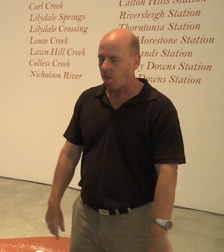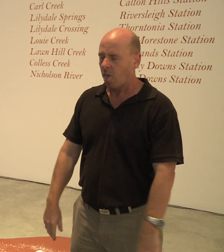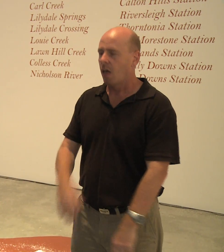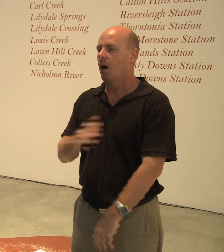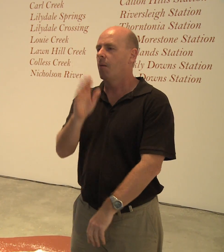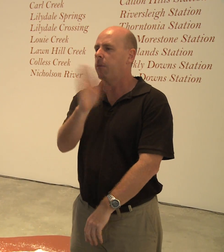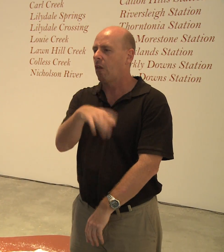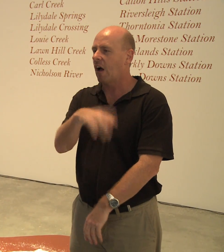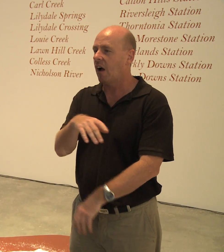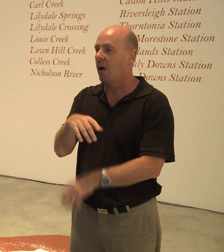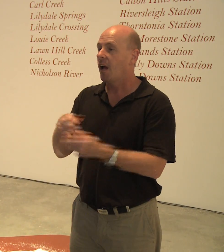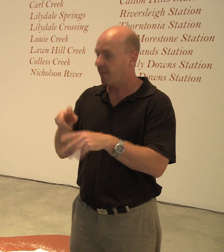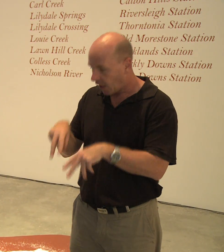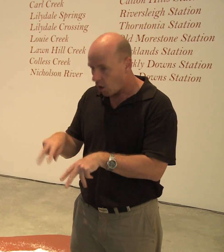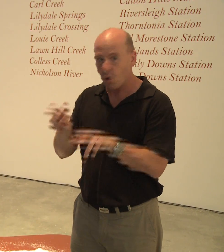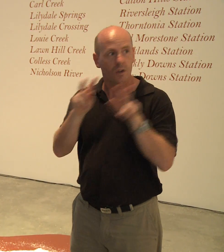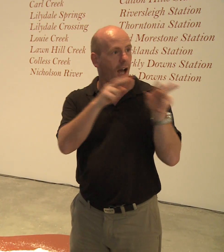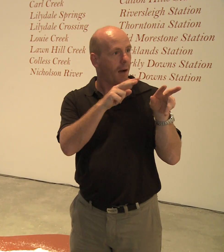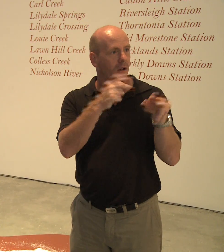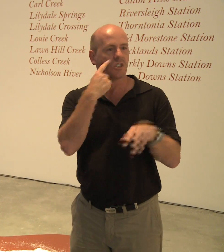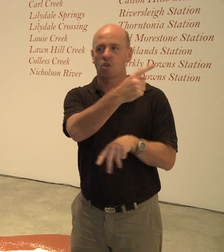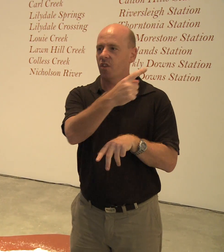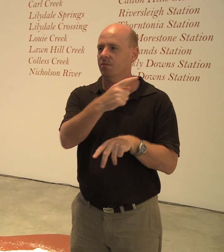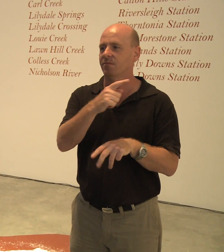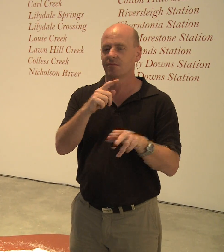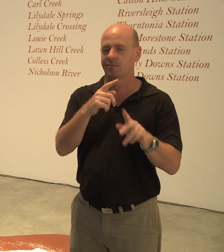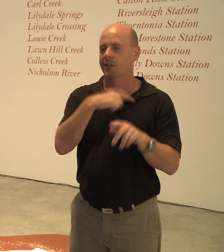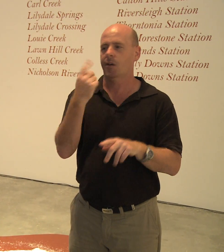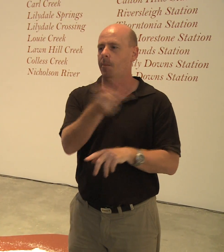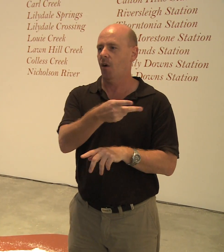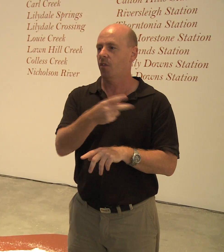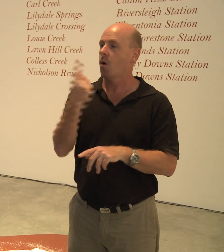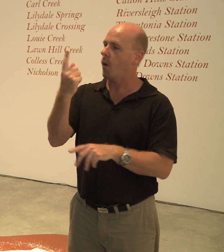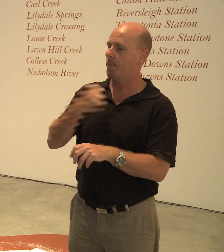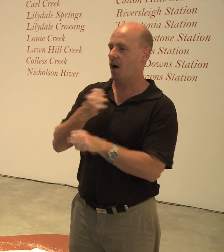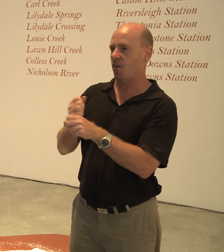in the saddle. And if they'd looked up and saw them, well, they would have had them both, eh? One of them was my granny.